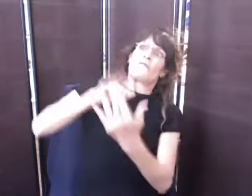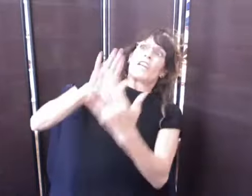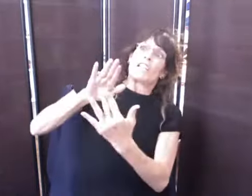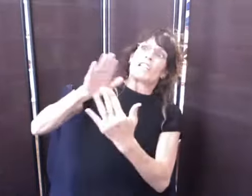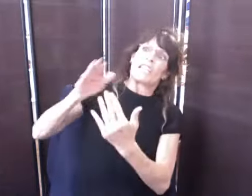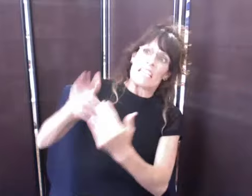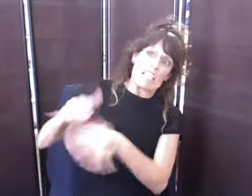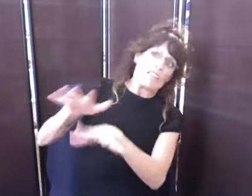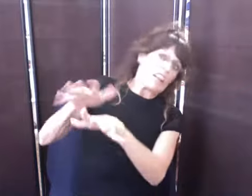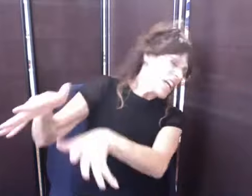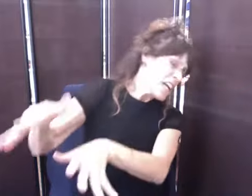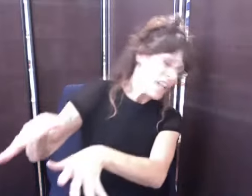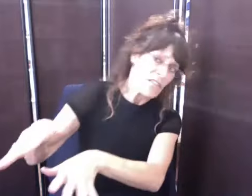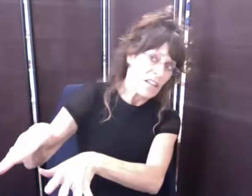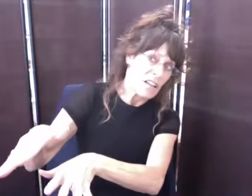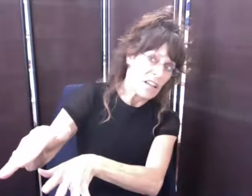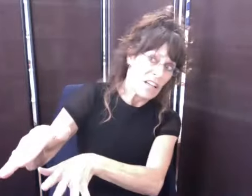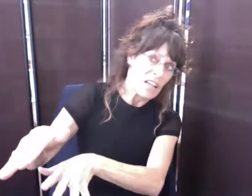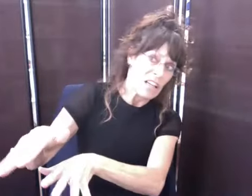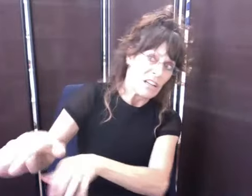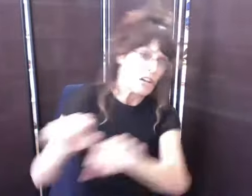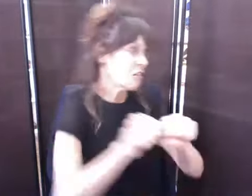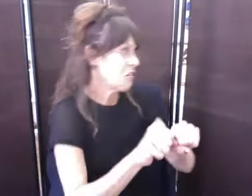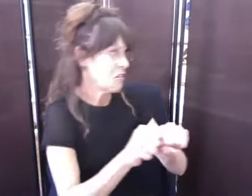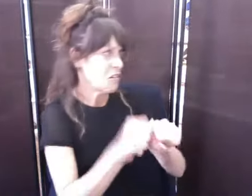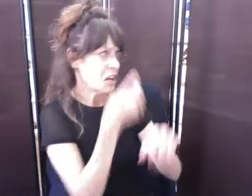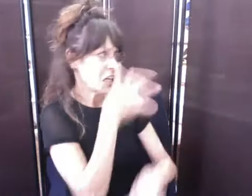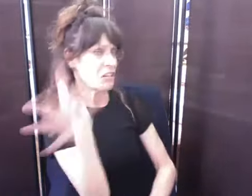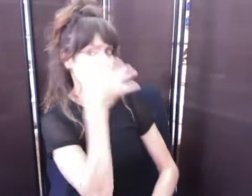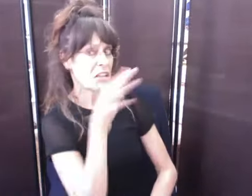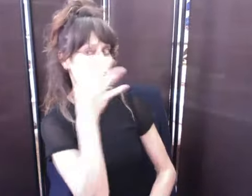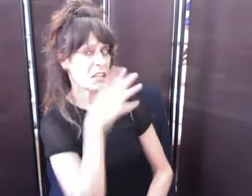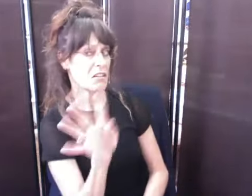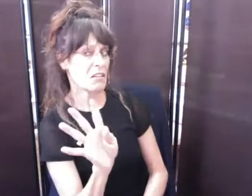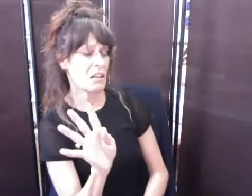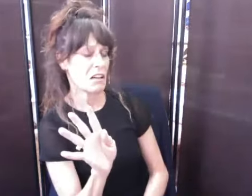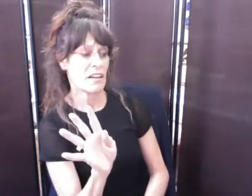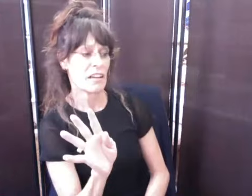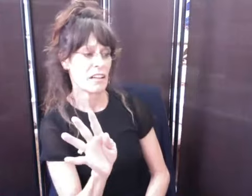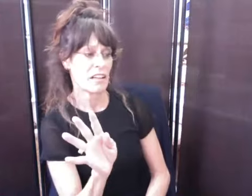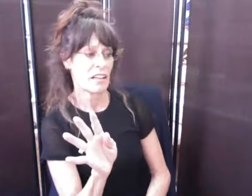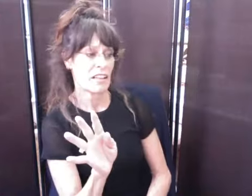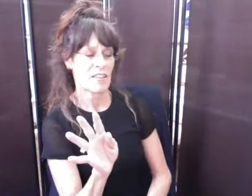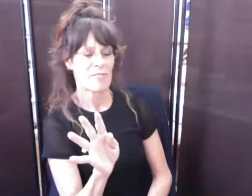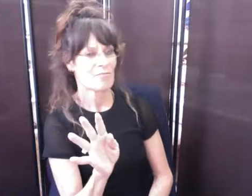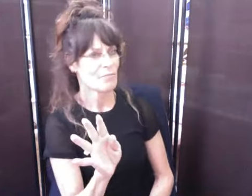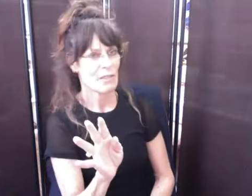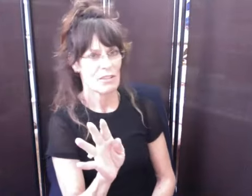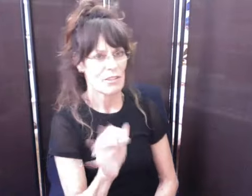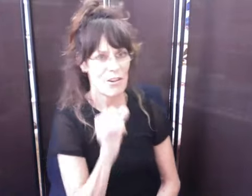away and take the weaker road rather than maybe the road that God would have paved for you through virtue. To choose the road of virtue